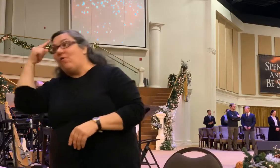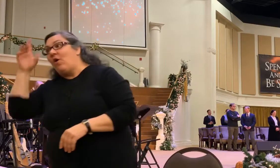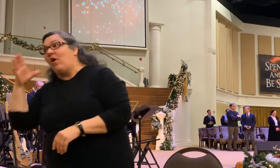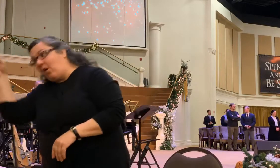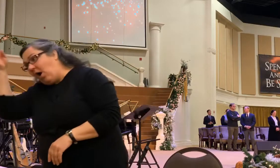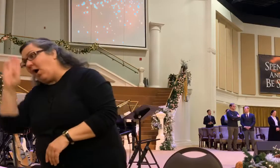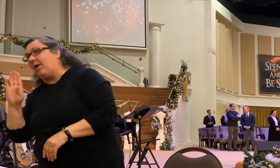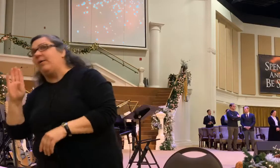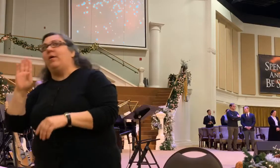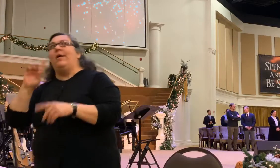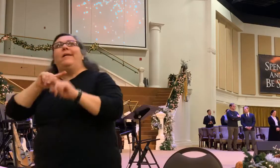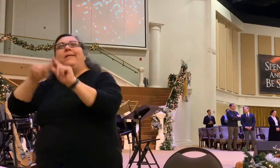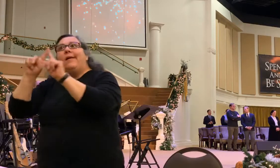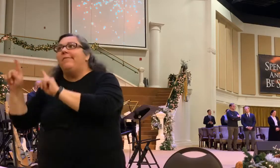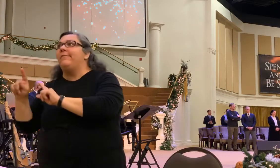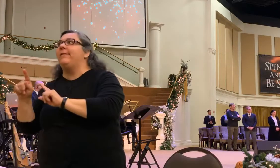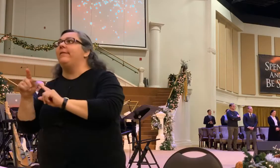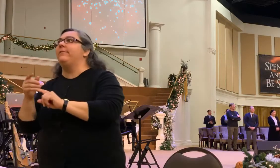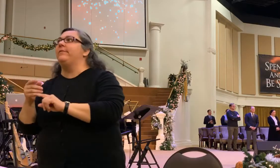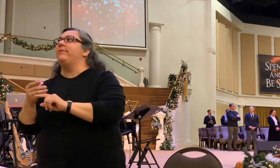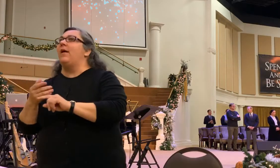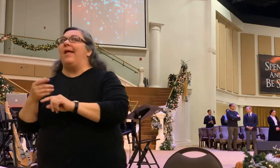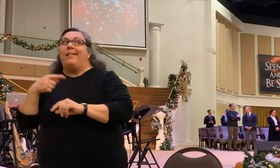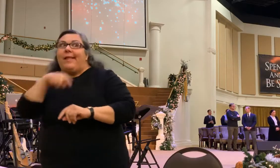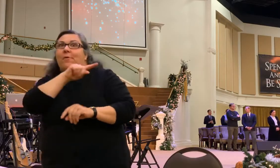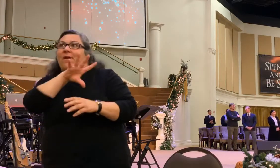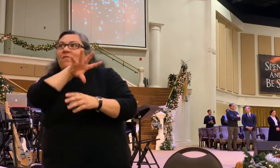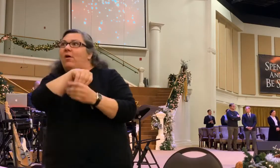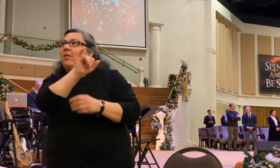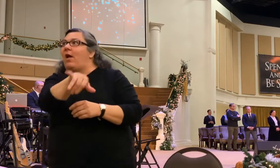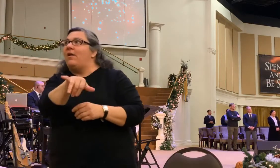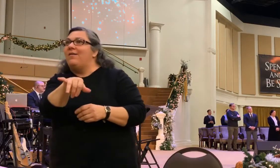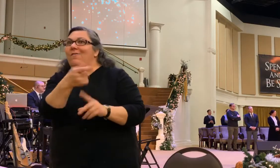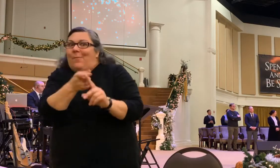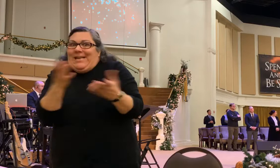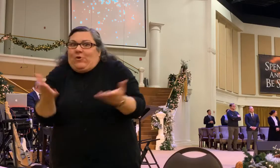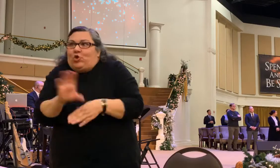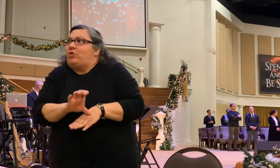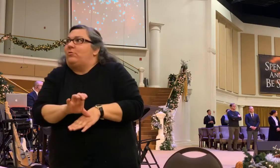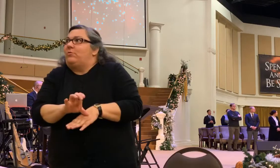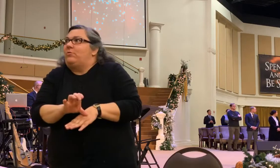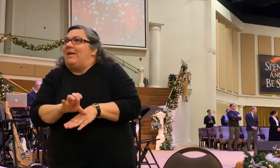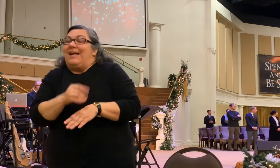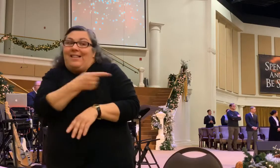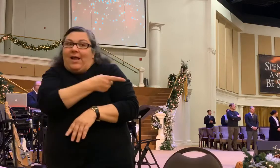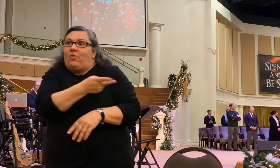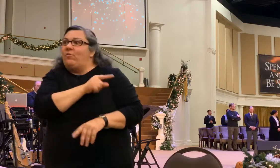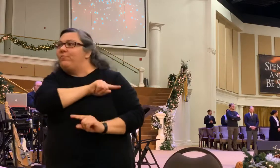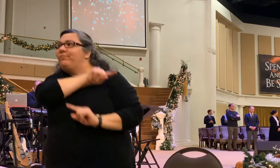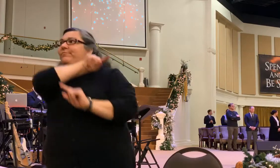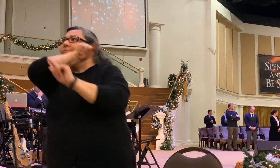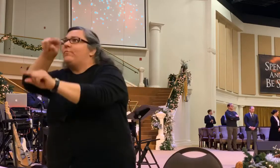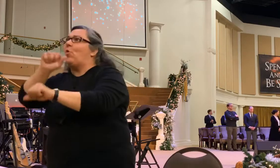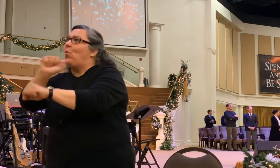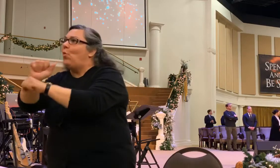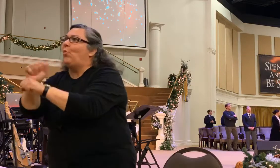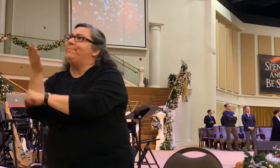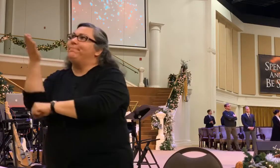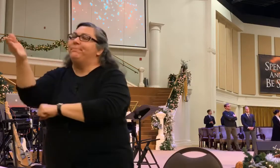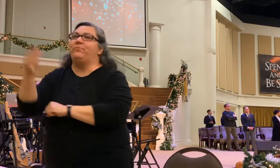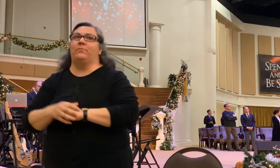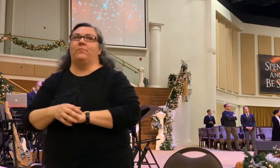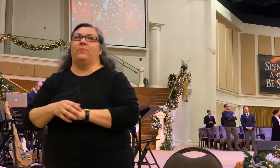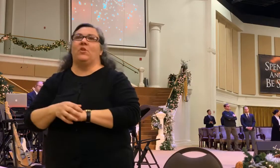they went through. That's your kids. And they're doing it. These are people that are a trophy of what you